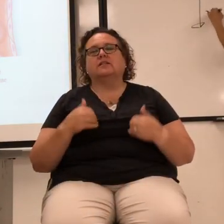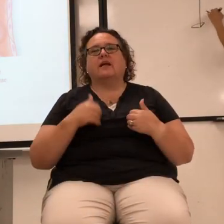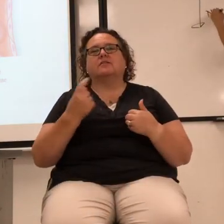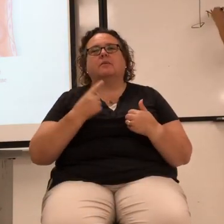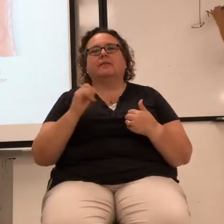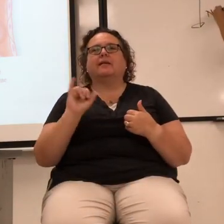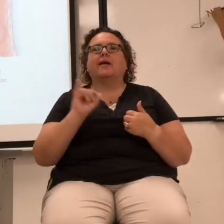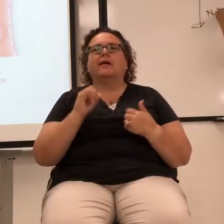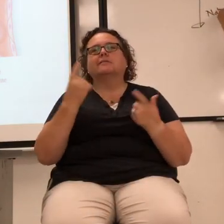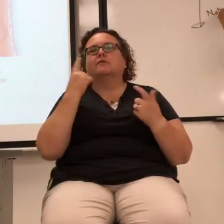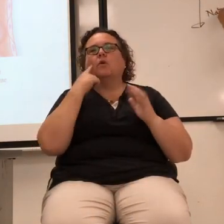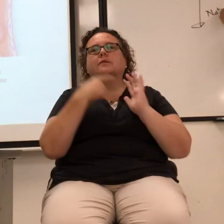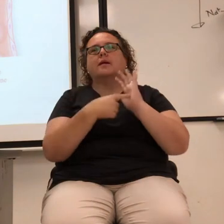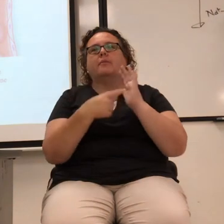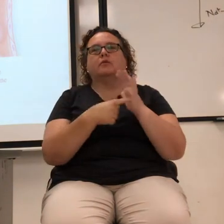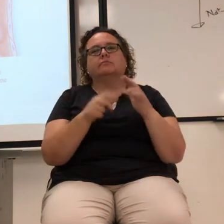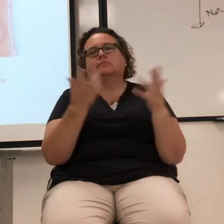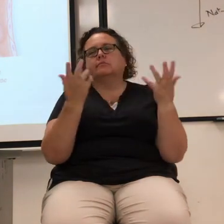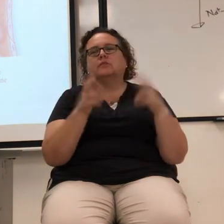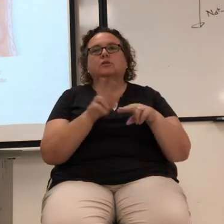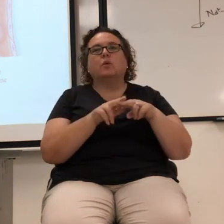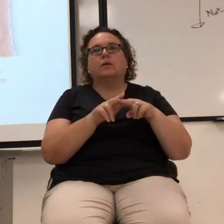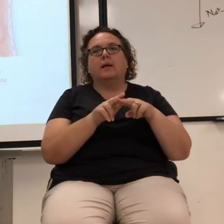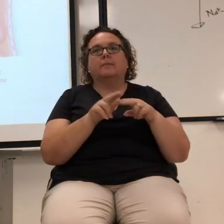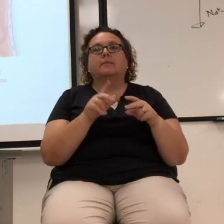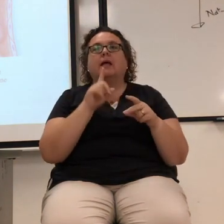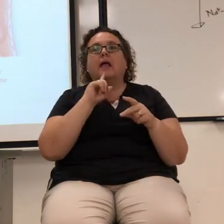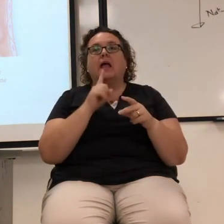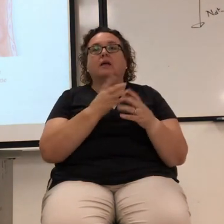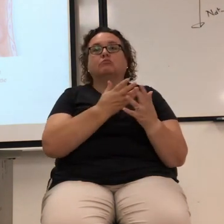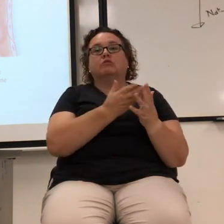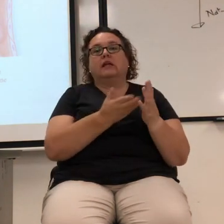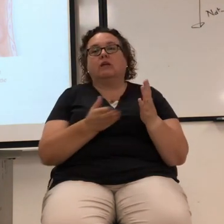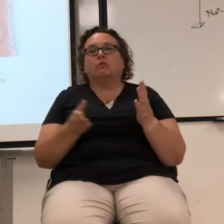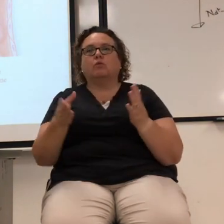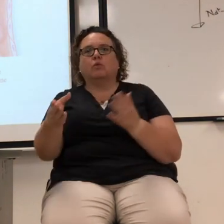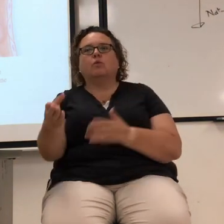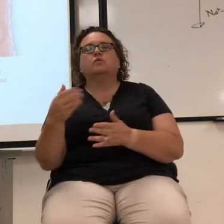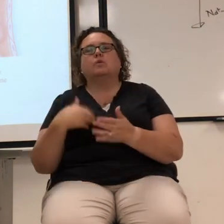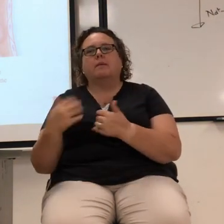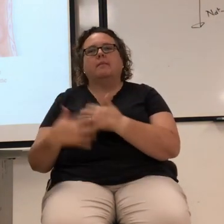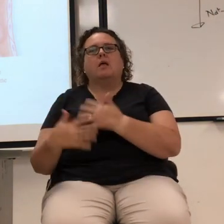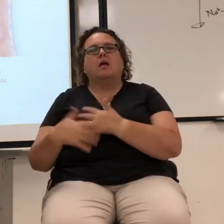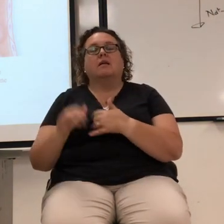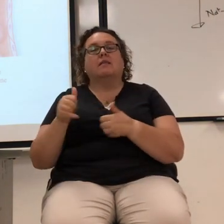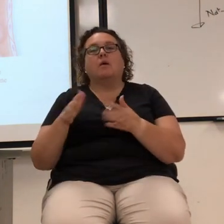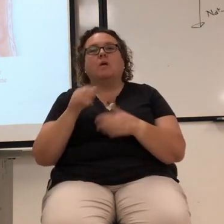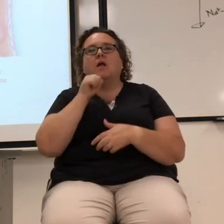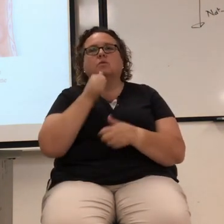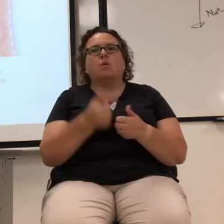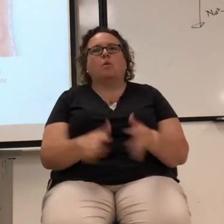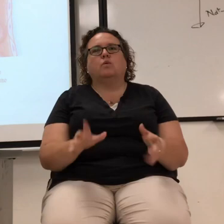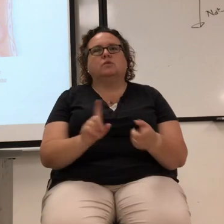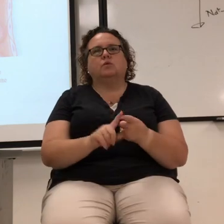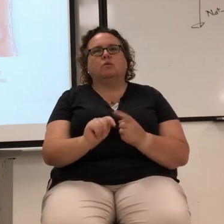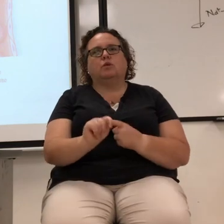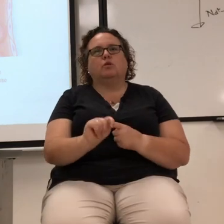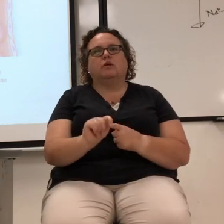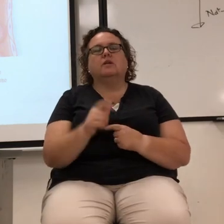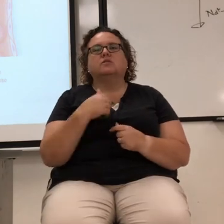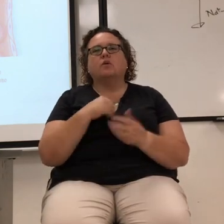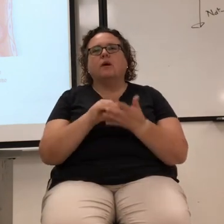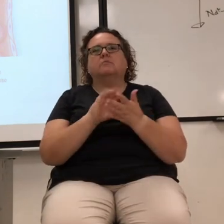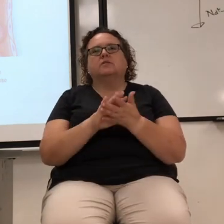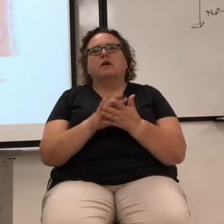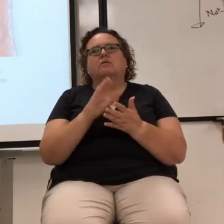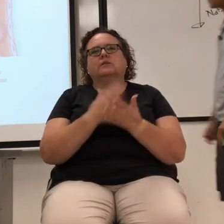sodium, and bring it across, get it into the blood. That way you don't lose it to the urine. So I put some